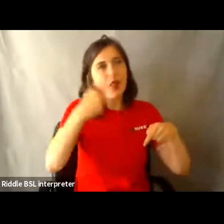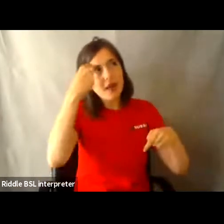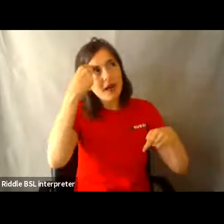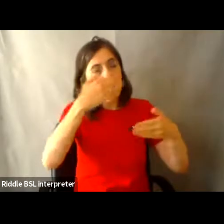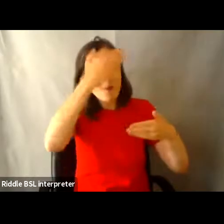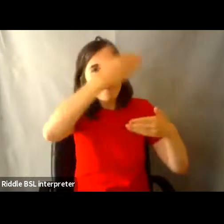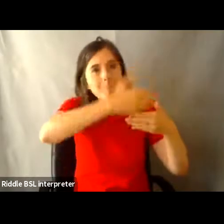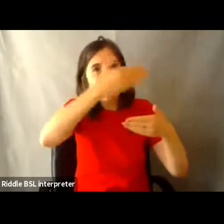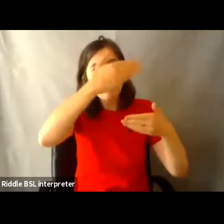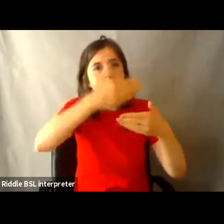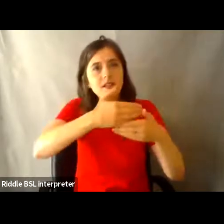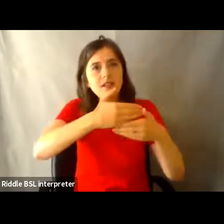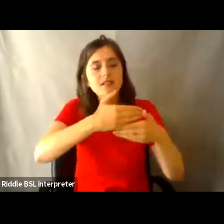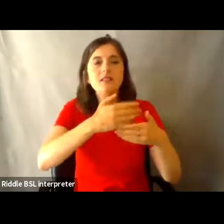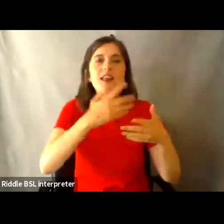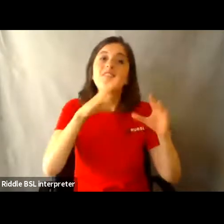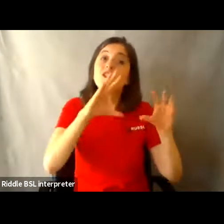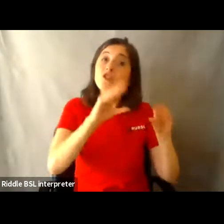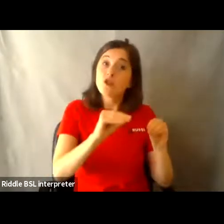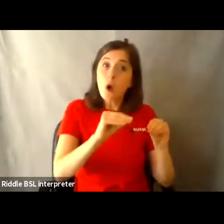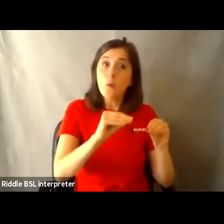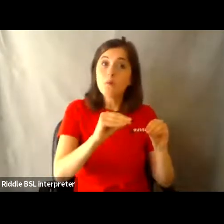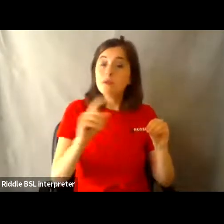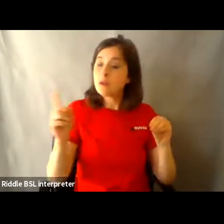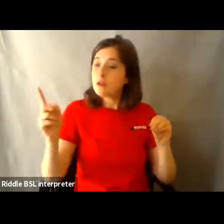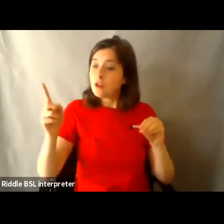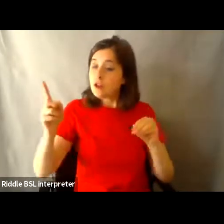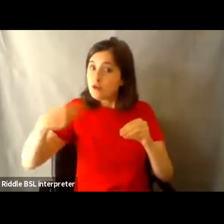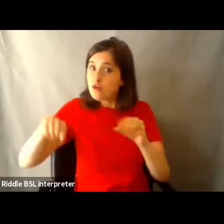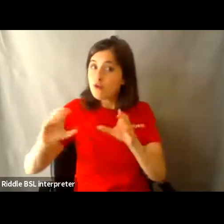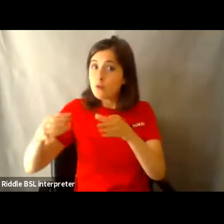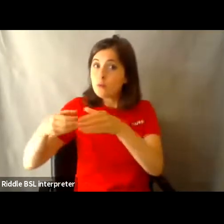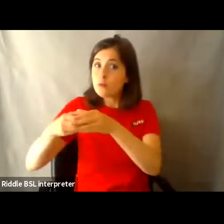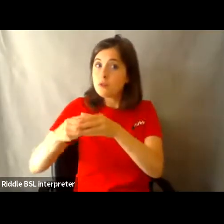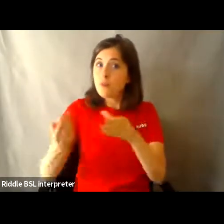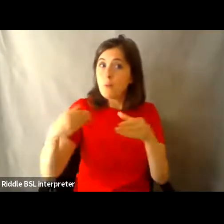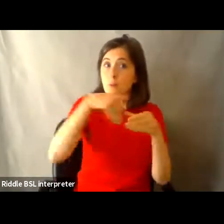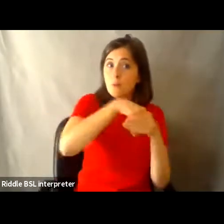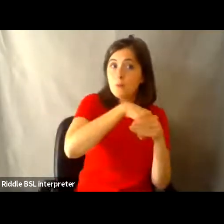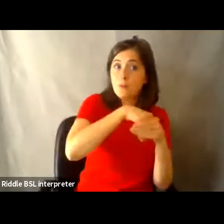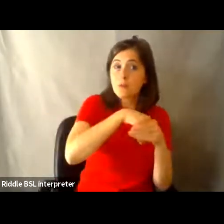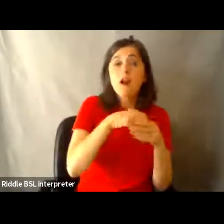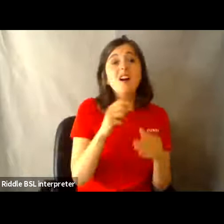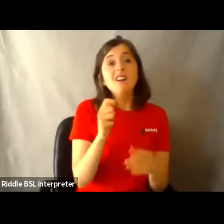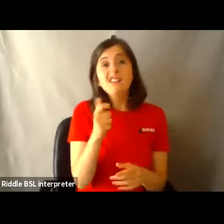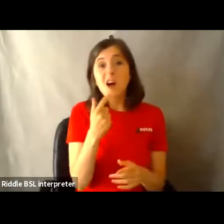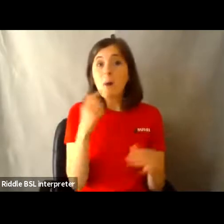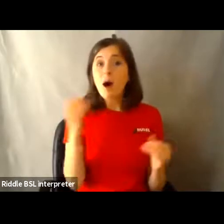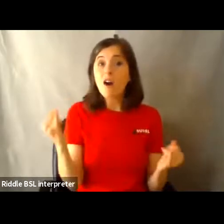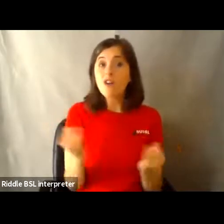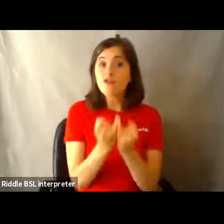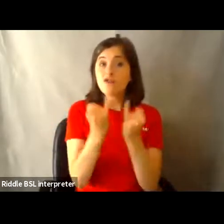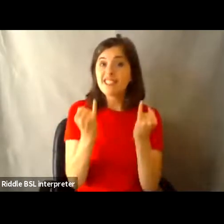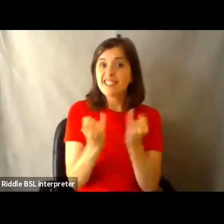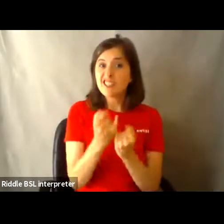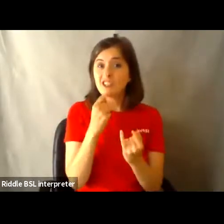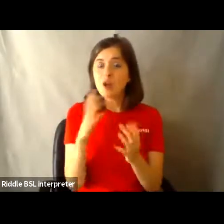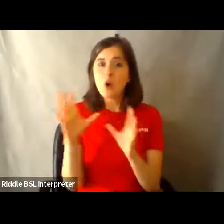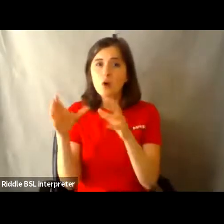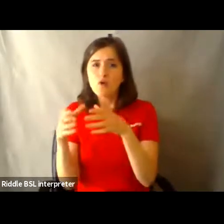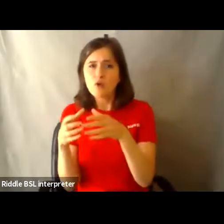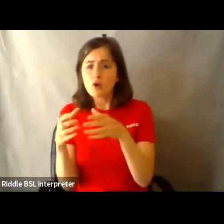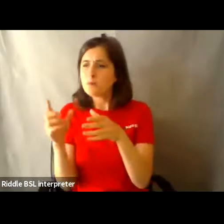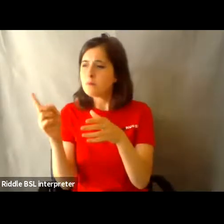specific groups from getting involved, and some of the reasons are actually in direct contradiction with each other. So we have groups of